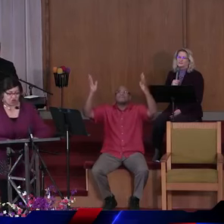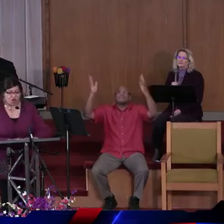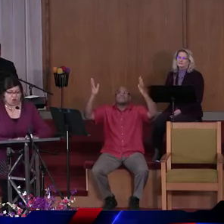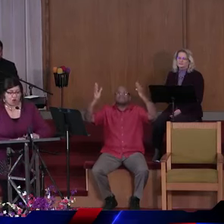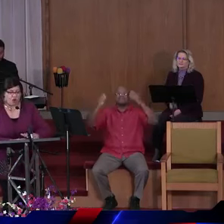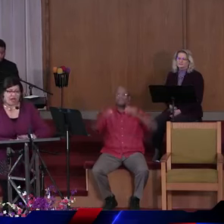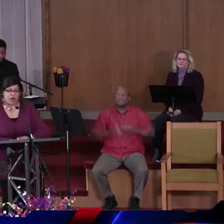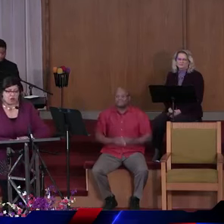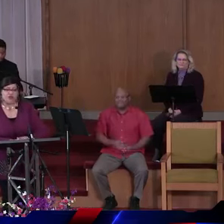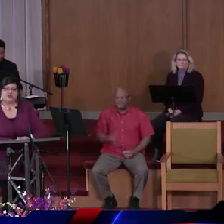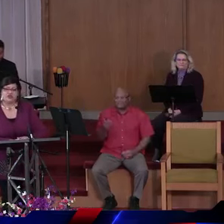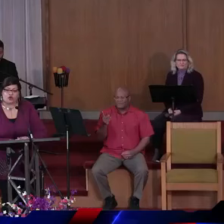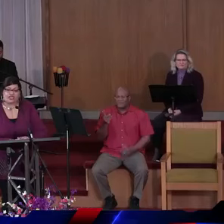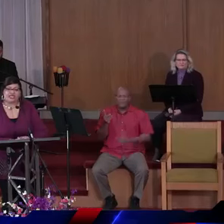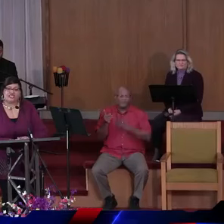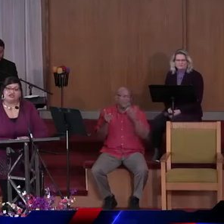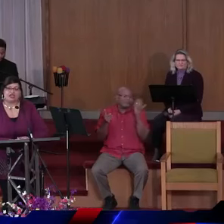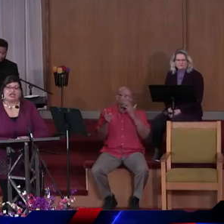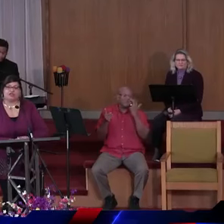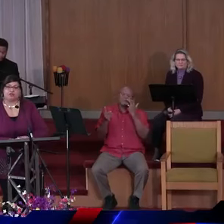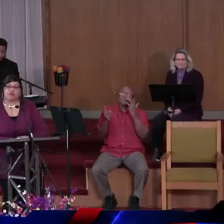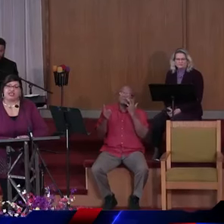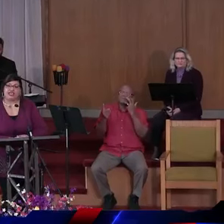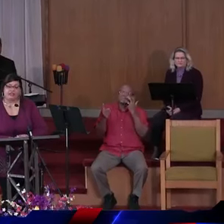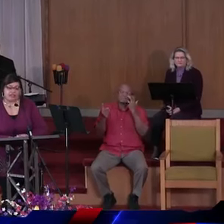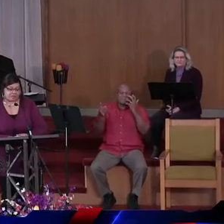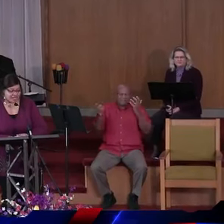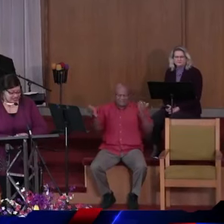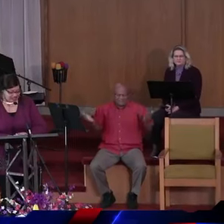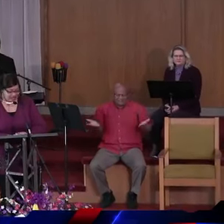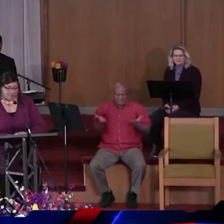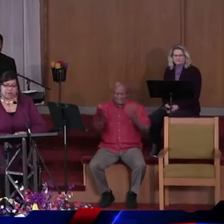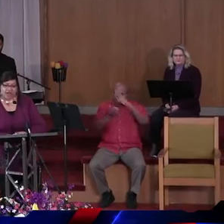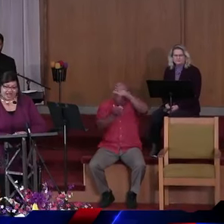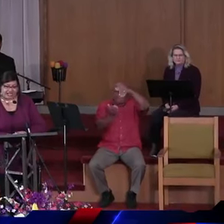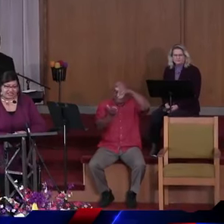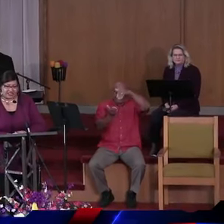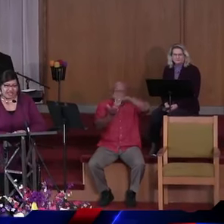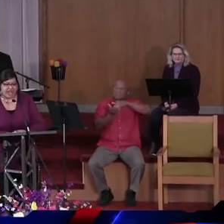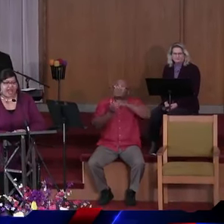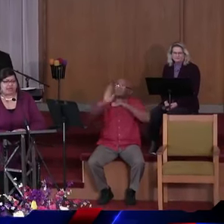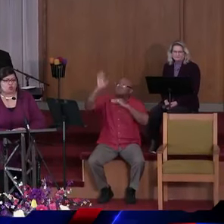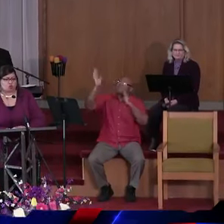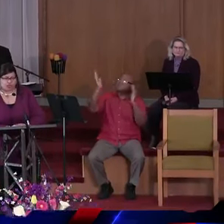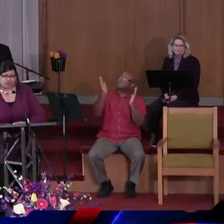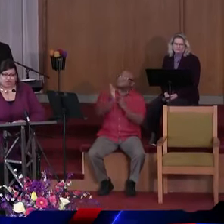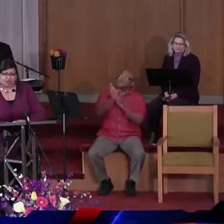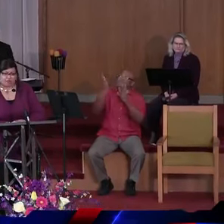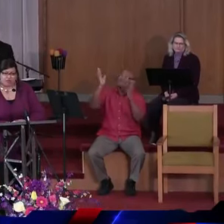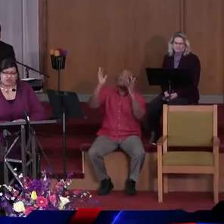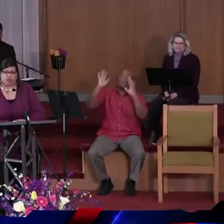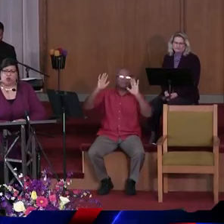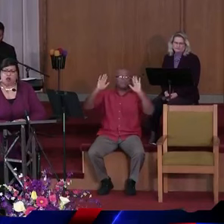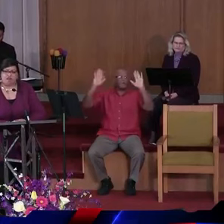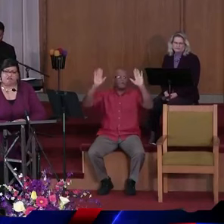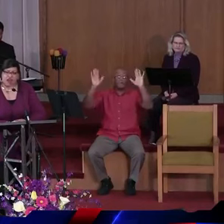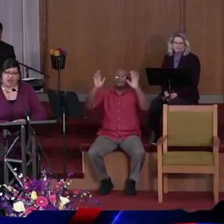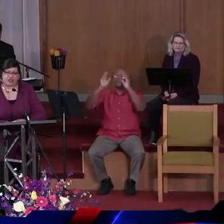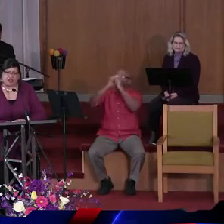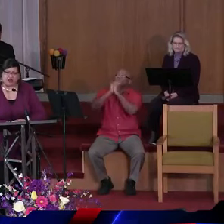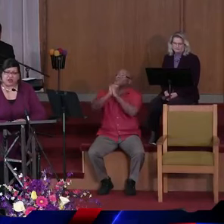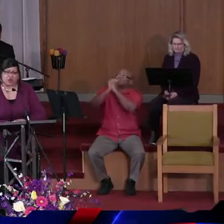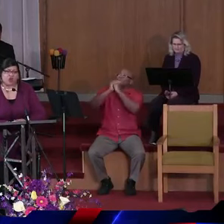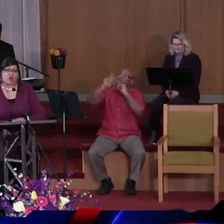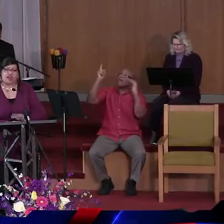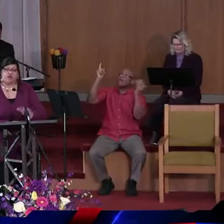praise. Oh, how wonderful it is for us to be in the midst of praise and worship to our